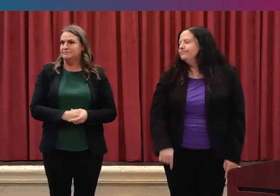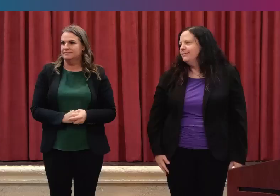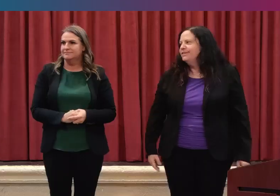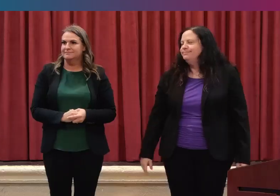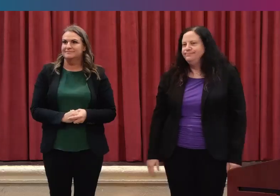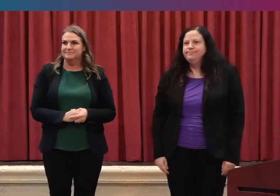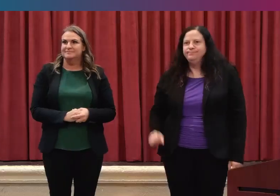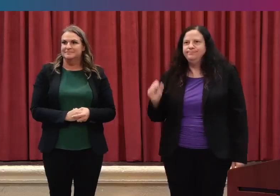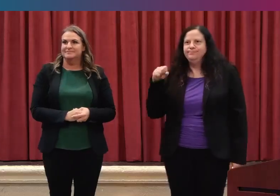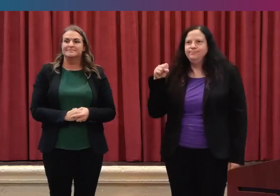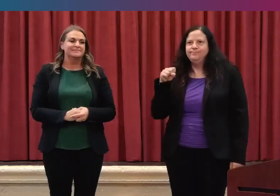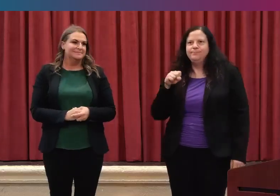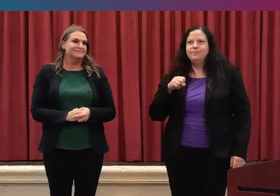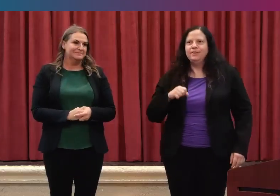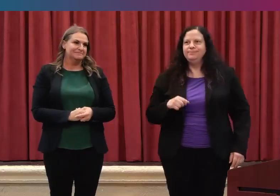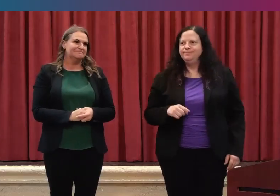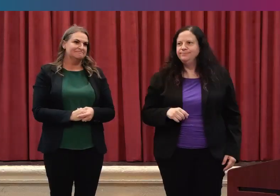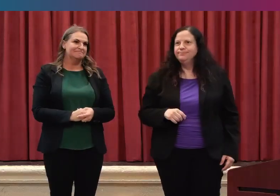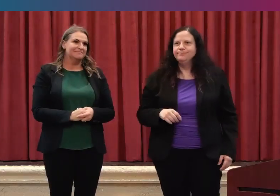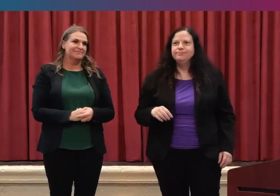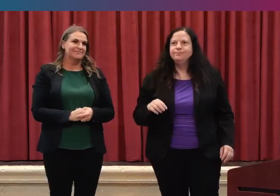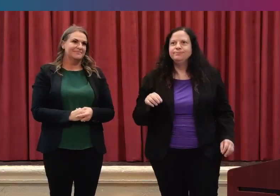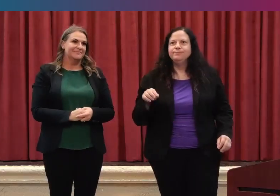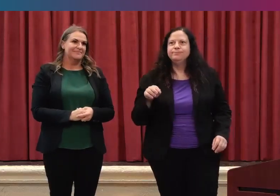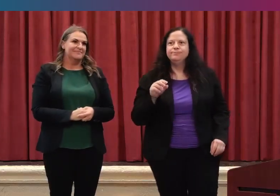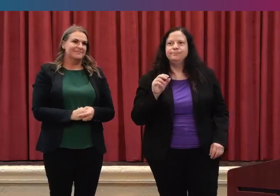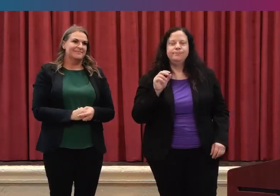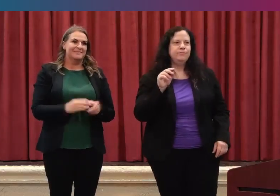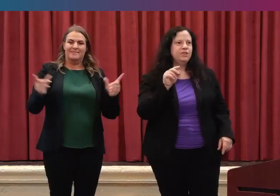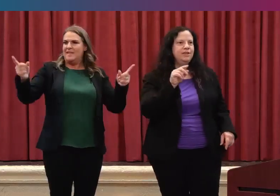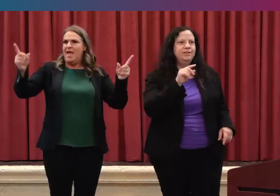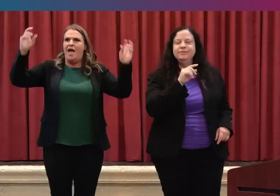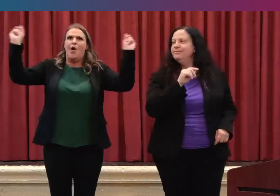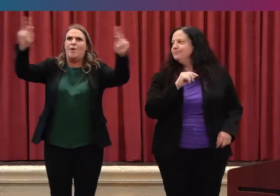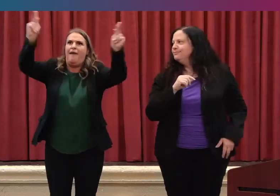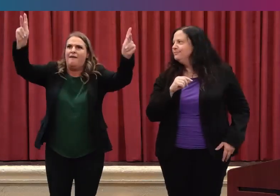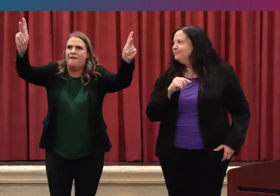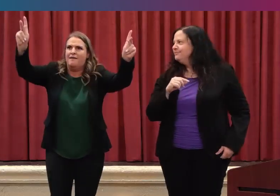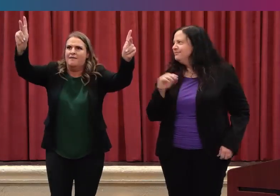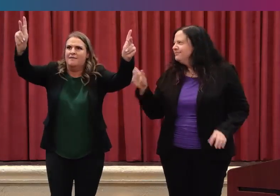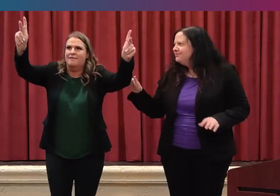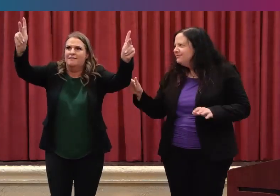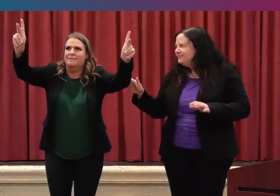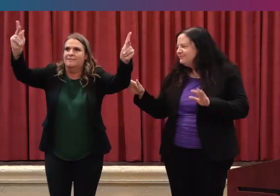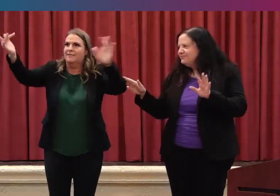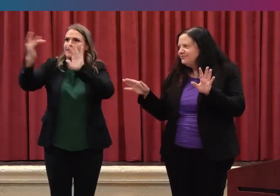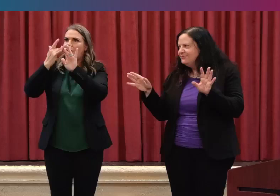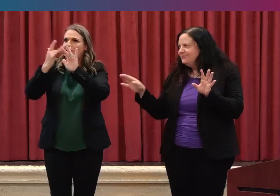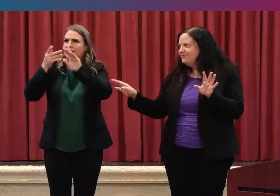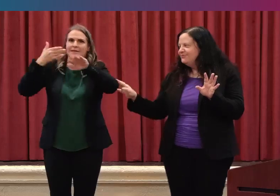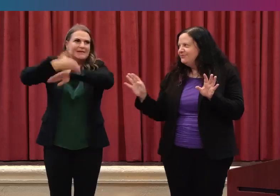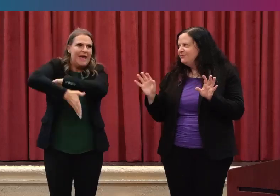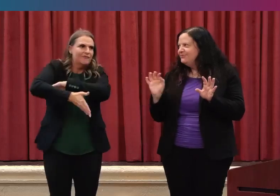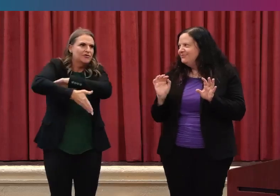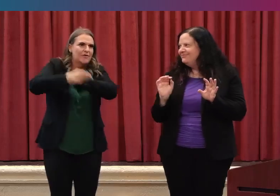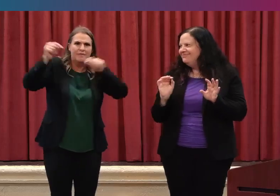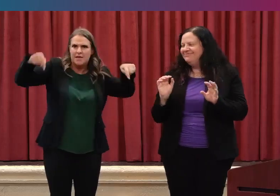to GLAD. That makes us very unique. Okay, y'all. Contact